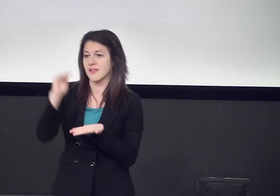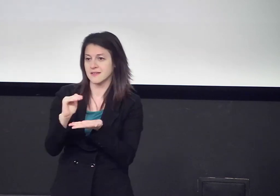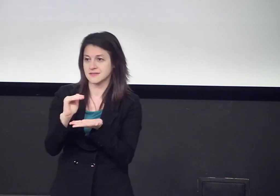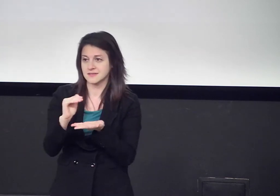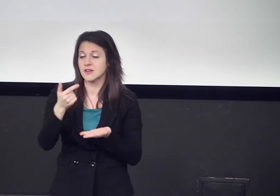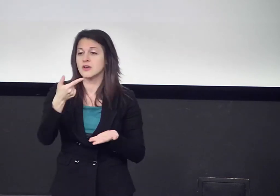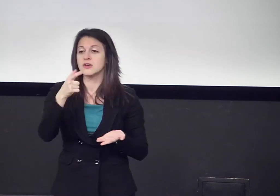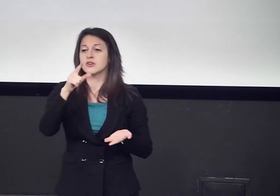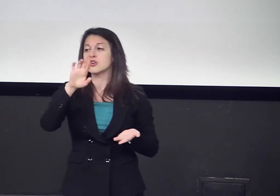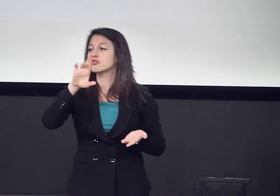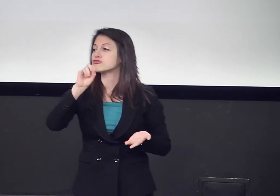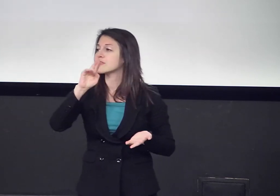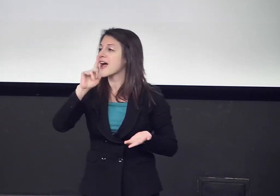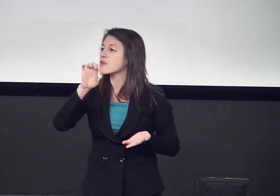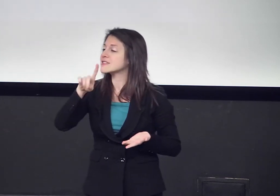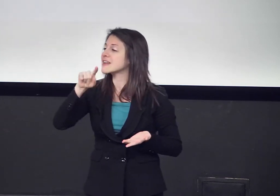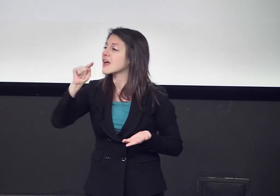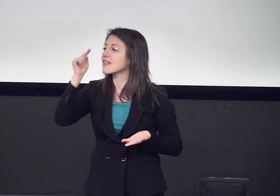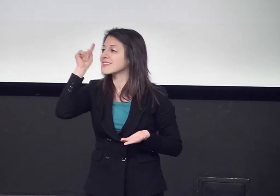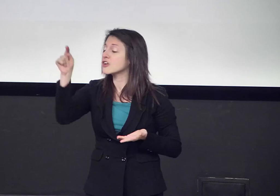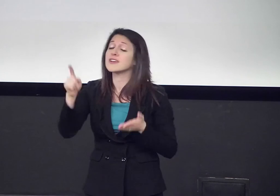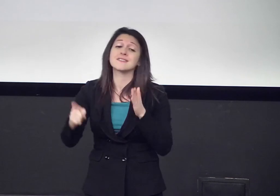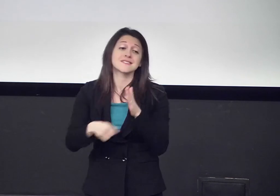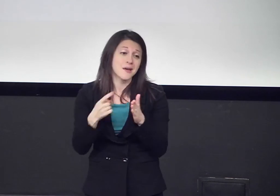can have more or less than the number that you set up to interview.